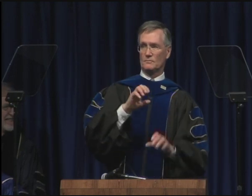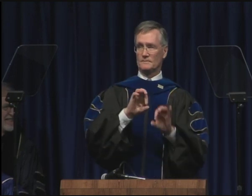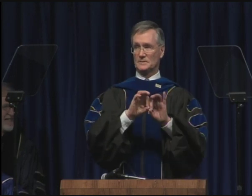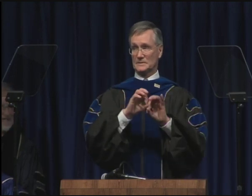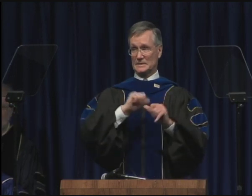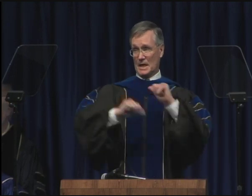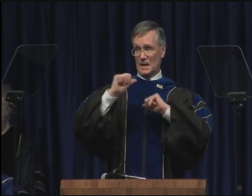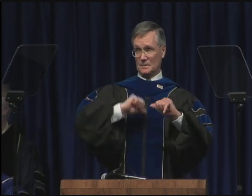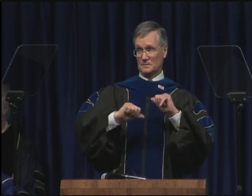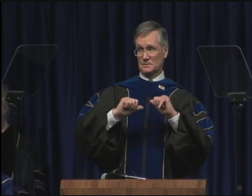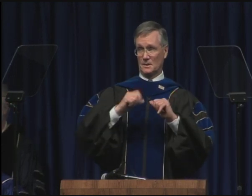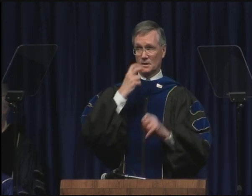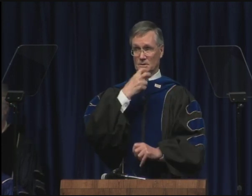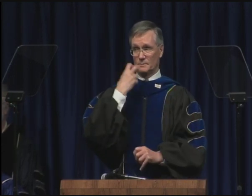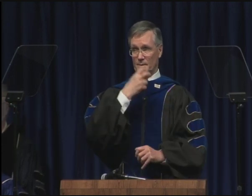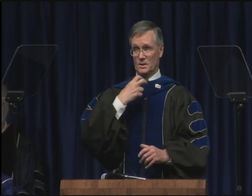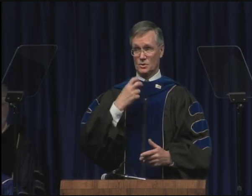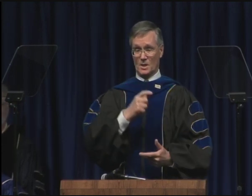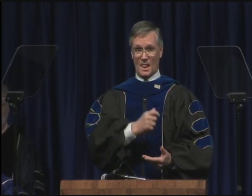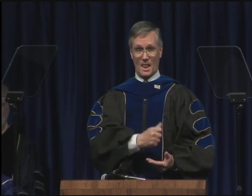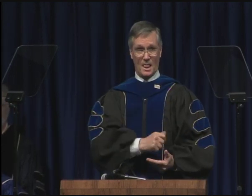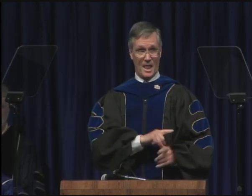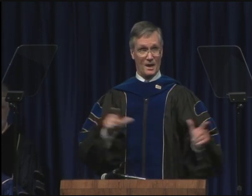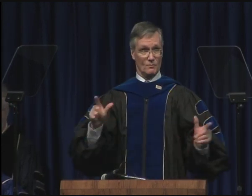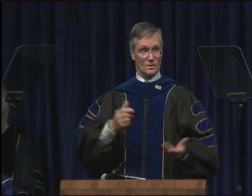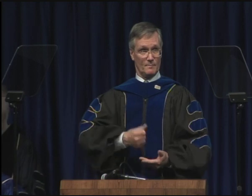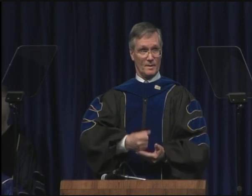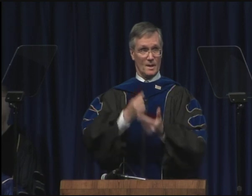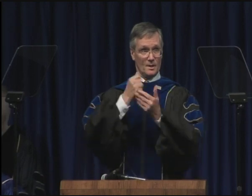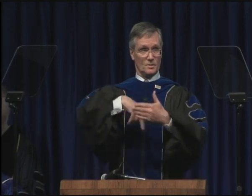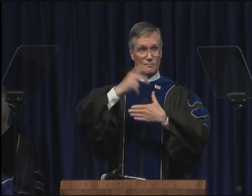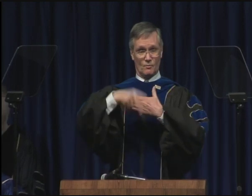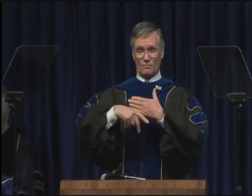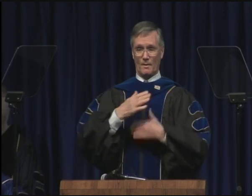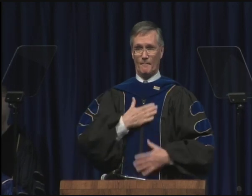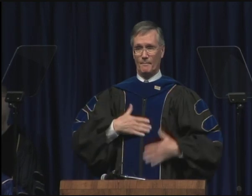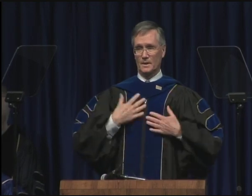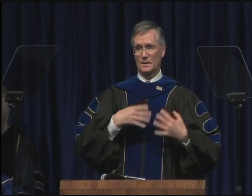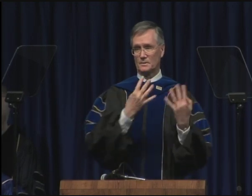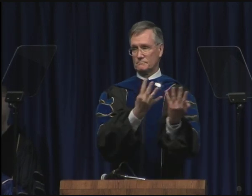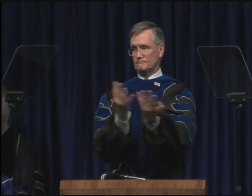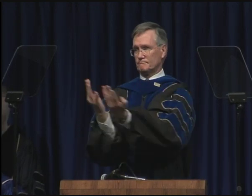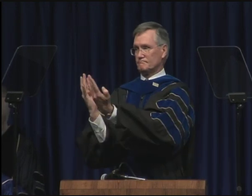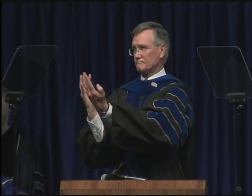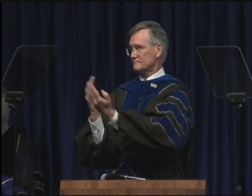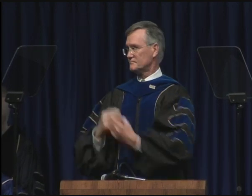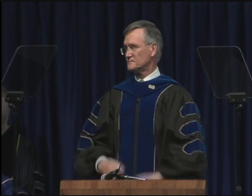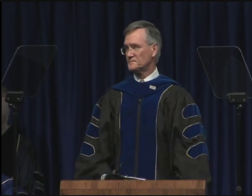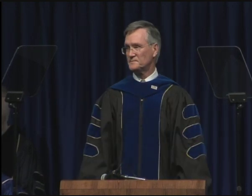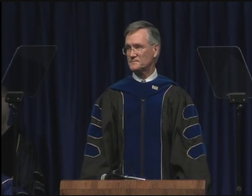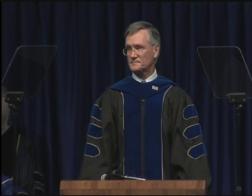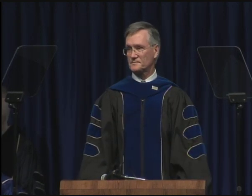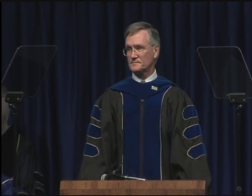Will the graduates from the Master of Science Speech Language Pathology program please come forward?